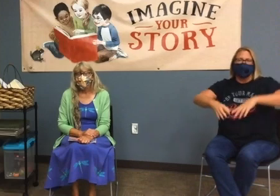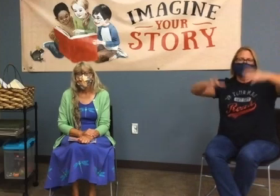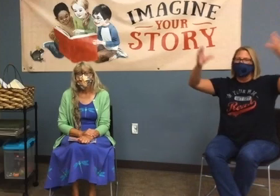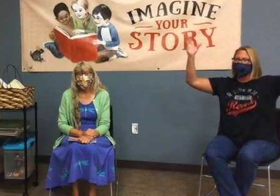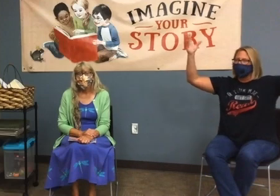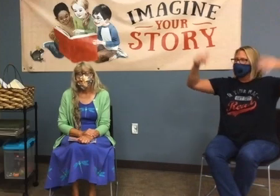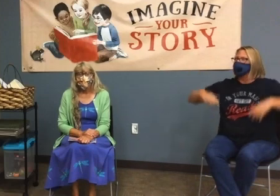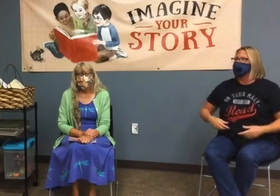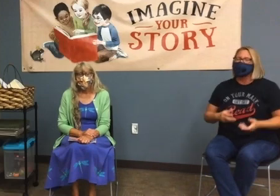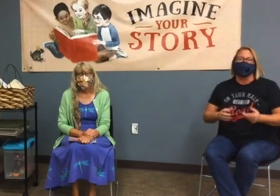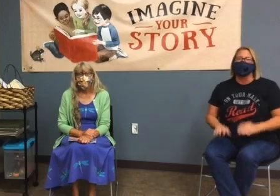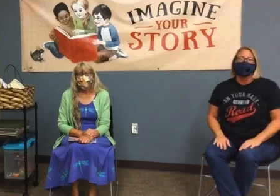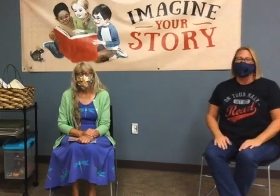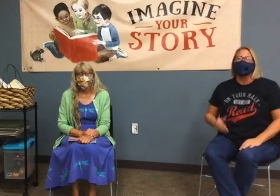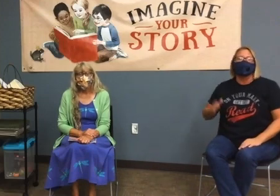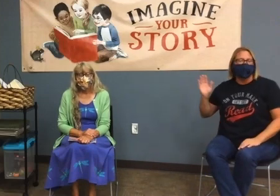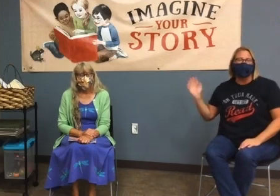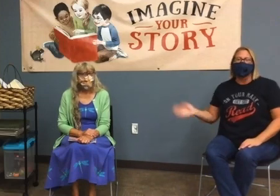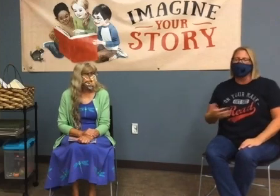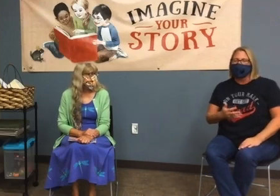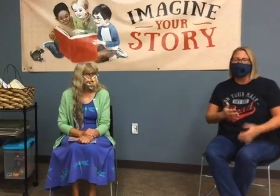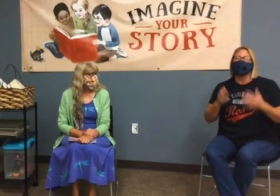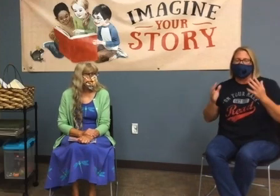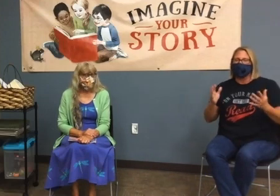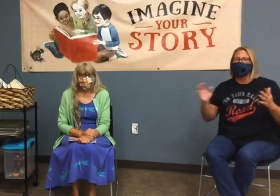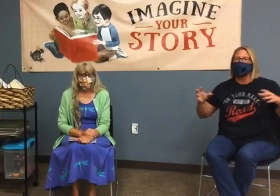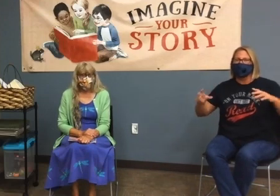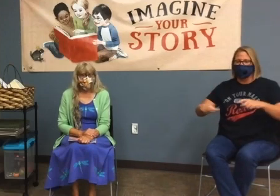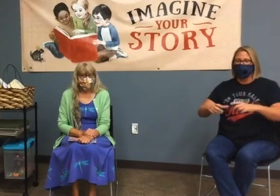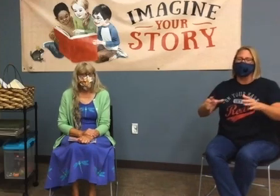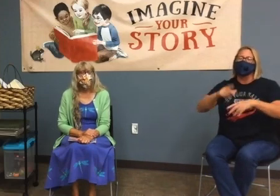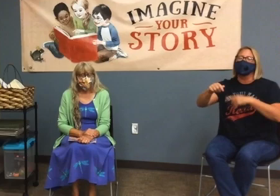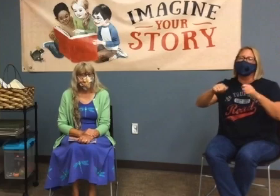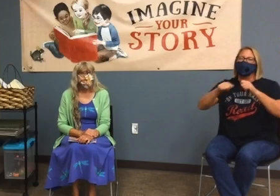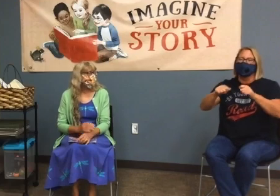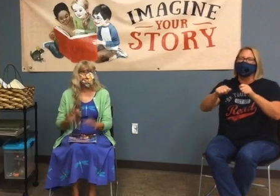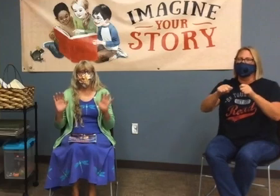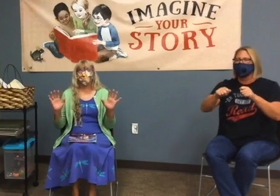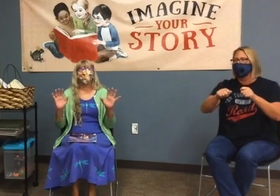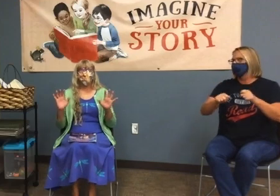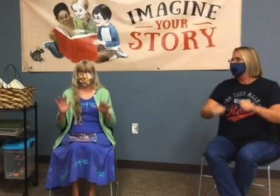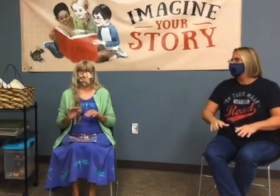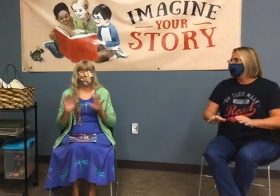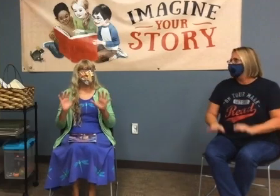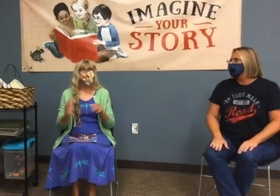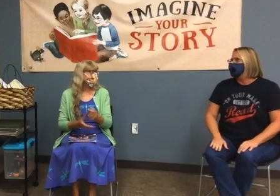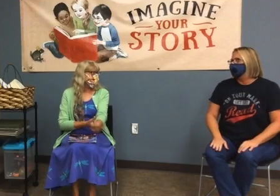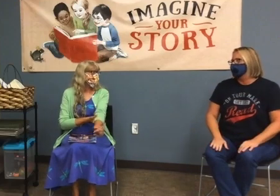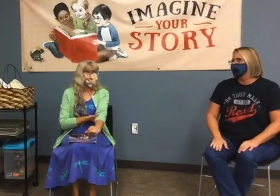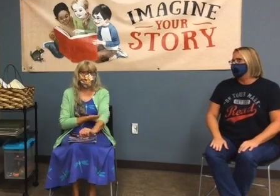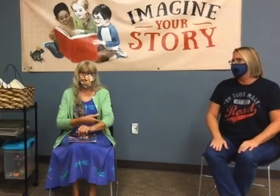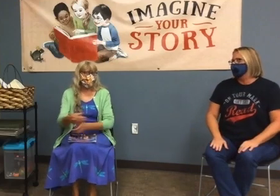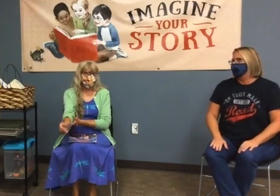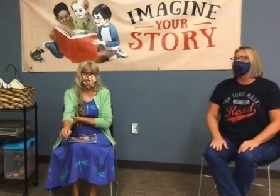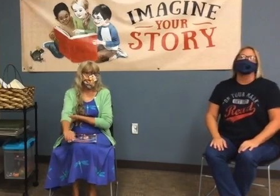when you have to build your thing that you made. And if you find other things in the house you can add to make, we're going to send you a little kit. Of course, always